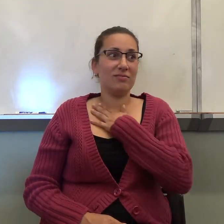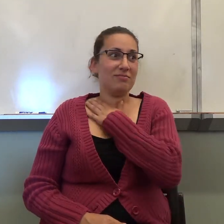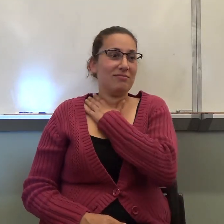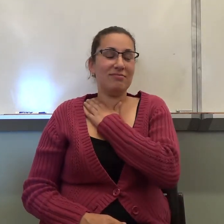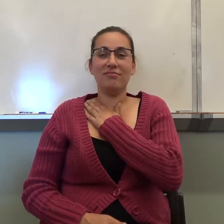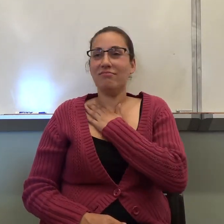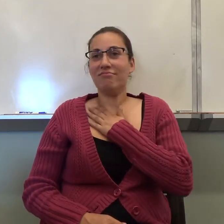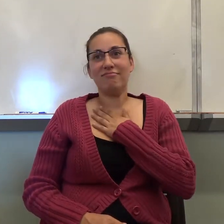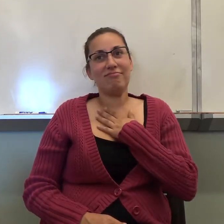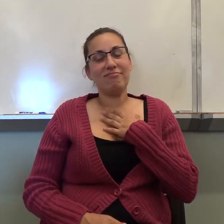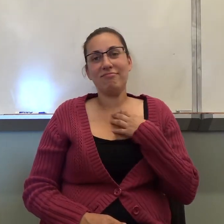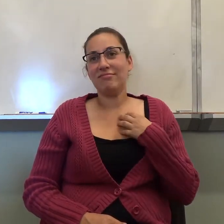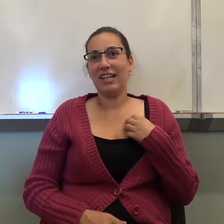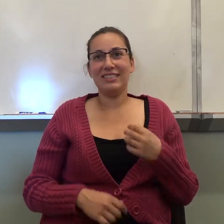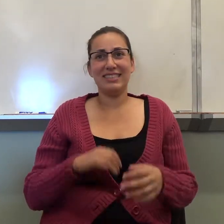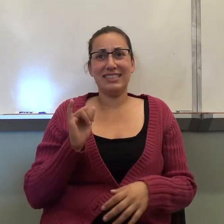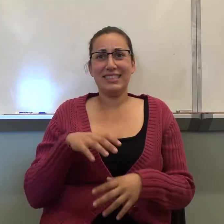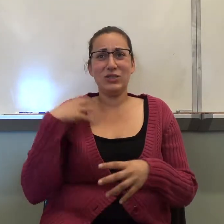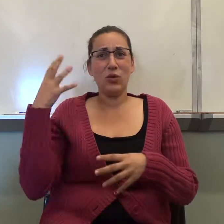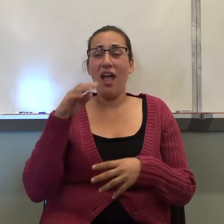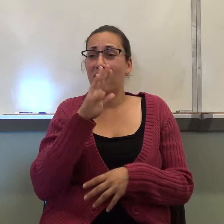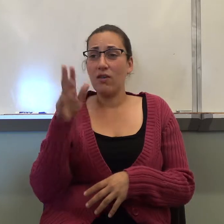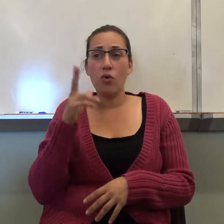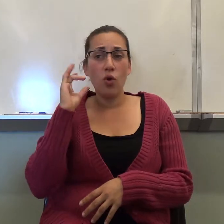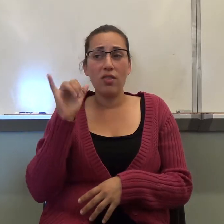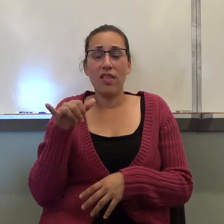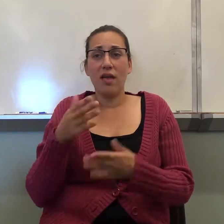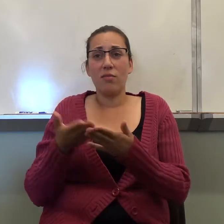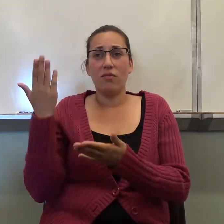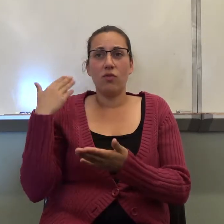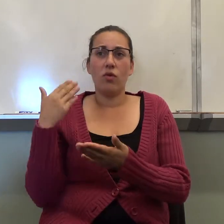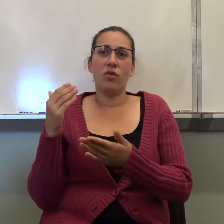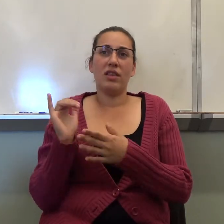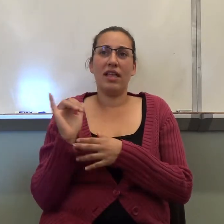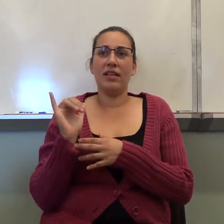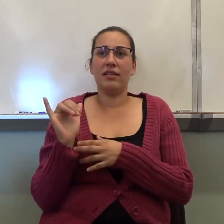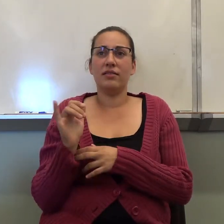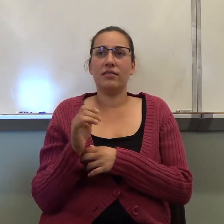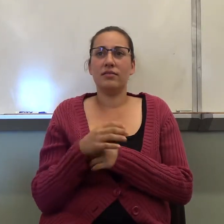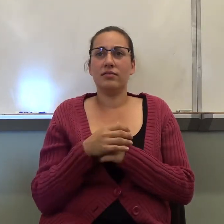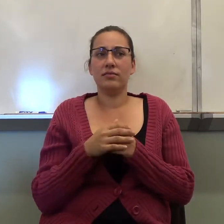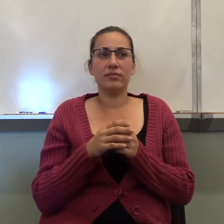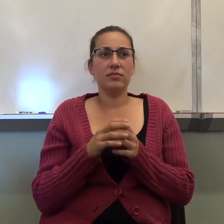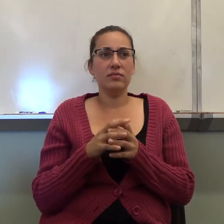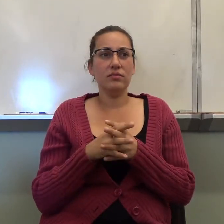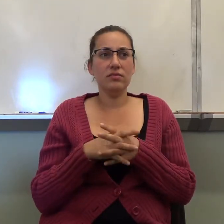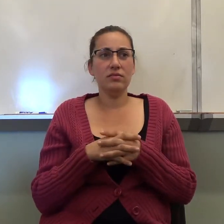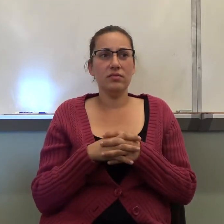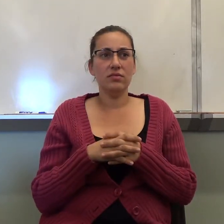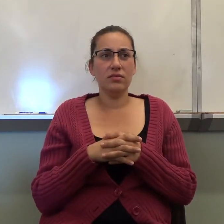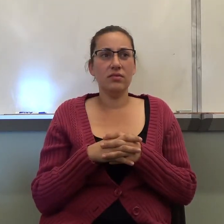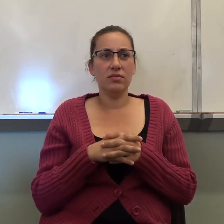-1 multiplied by b. Added to a -1 multiplied by